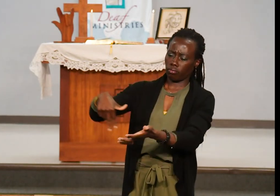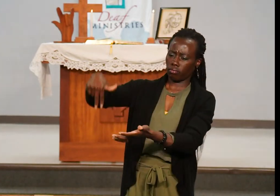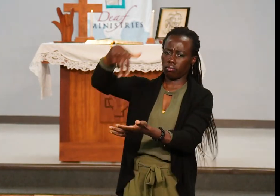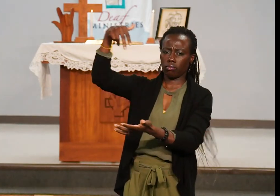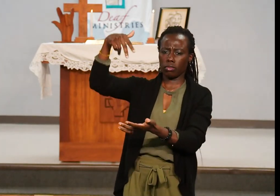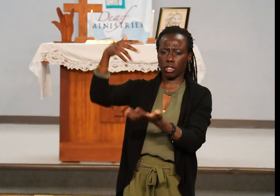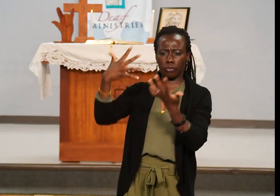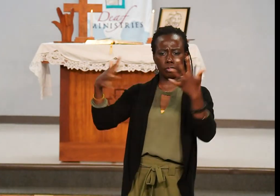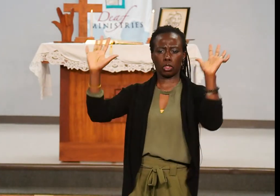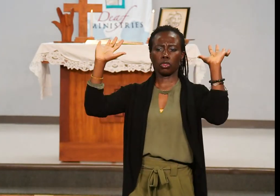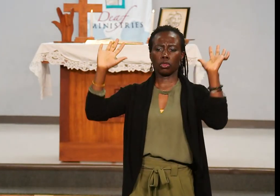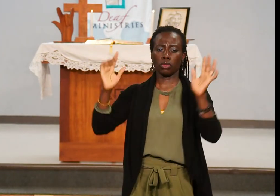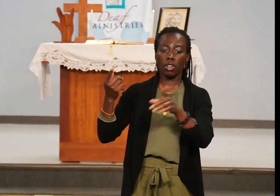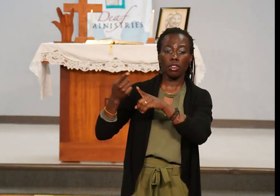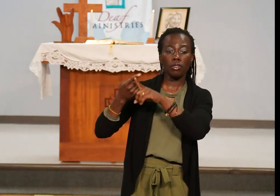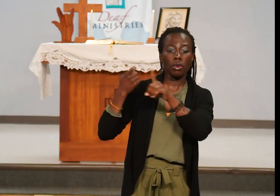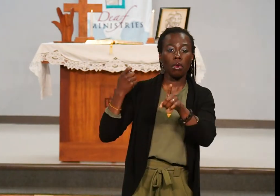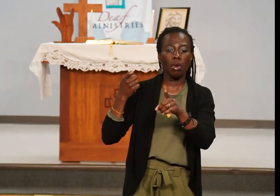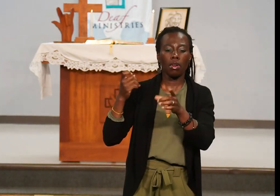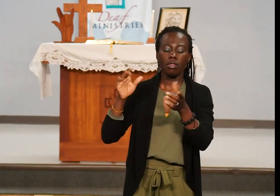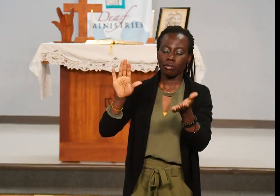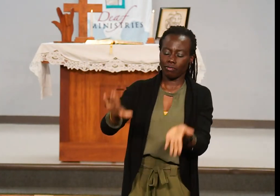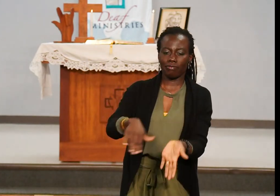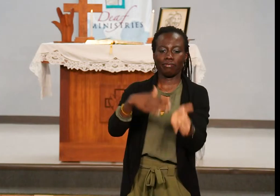Christ has risen from the dead.